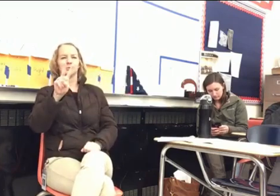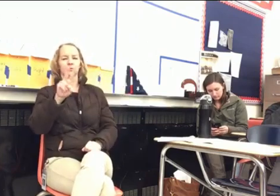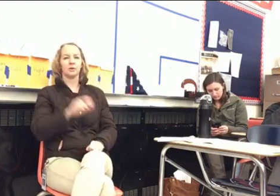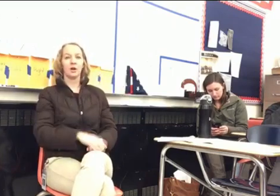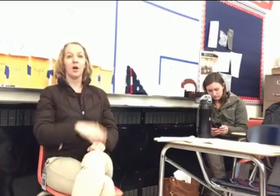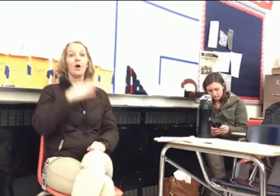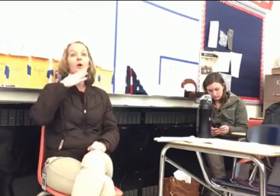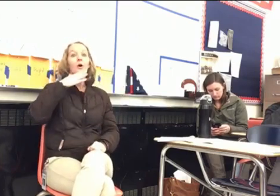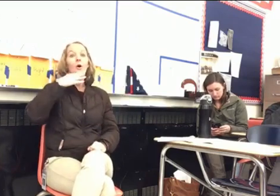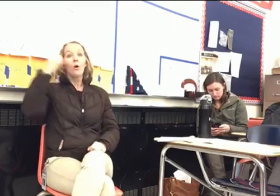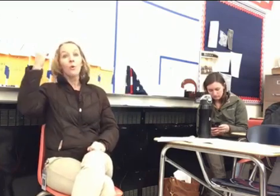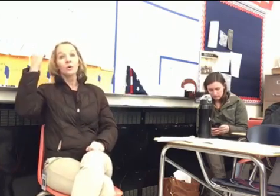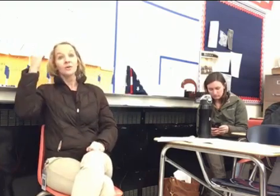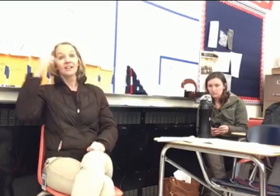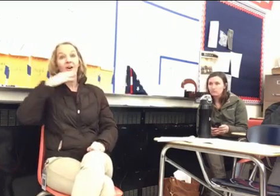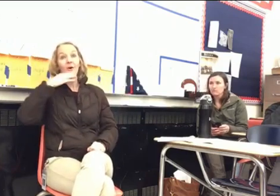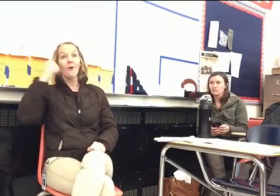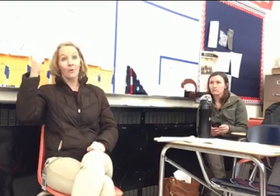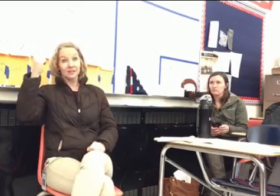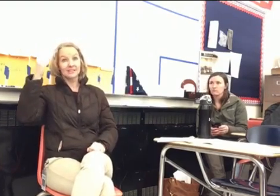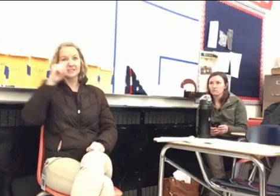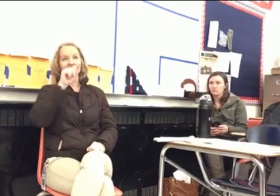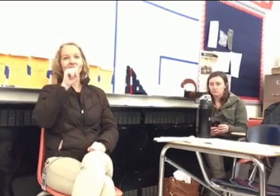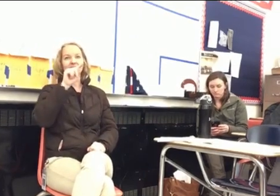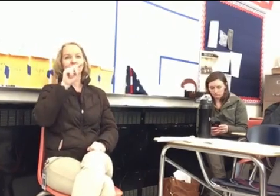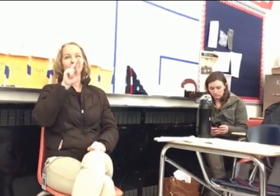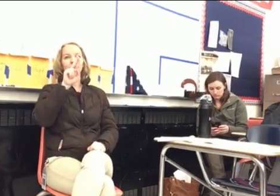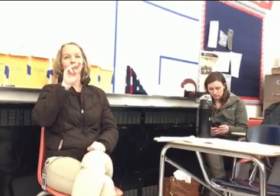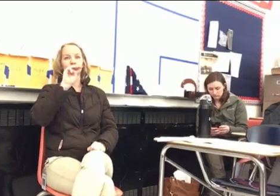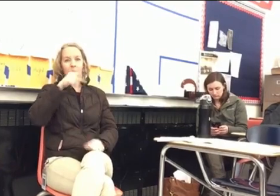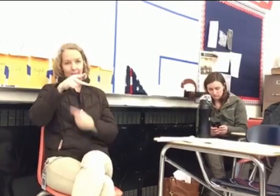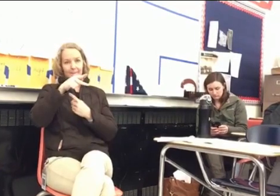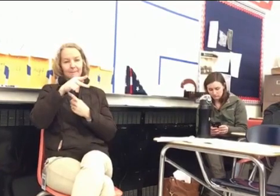Our oldest president is Donald Trump that we've ever had.